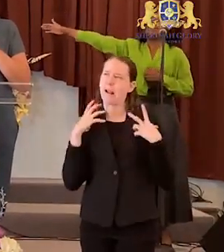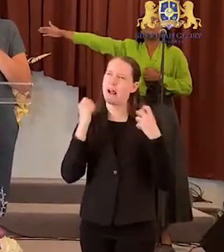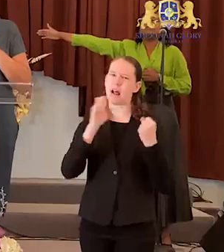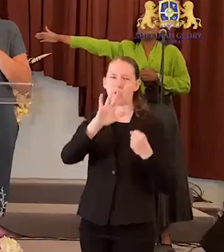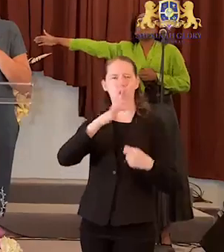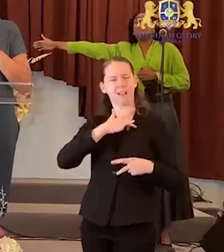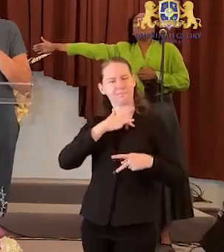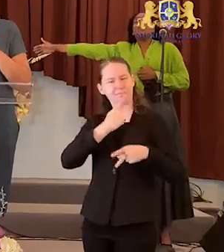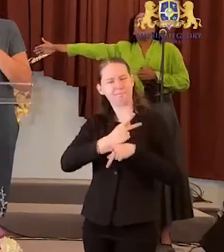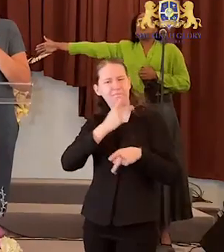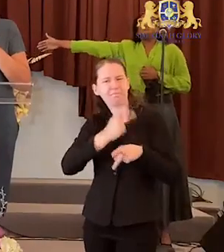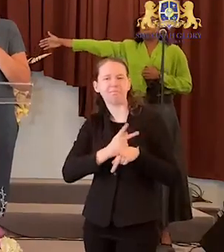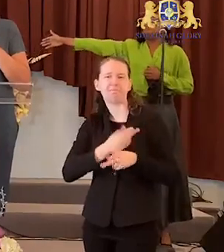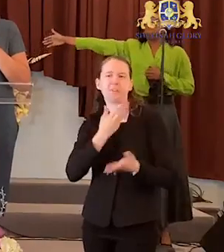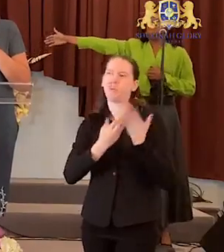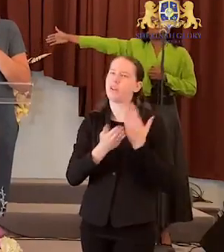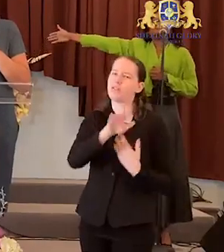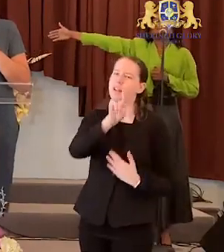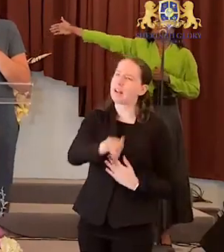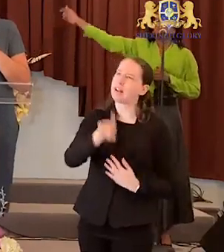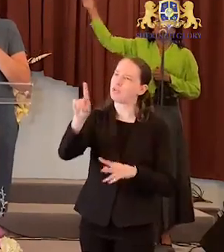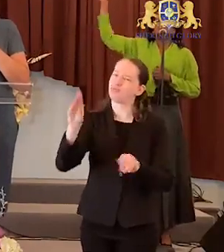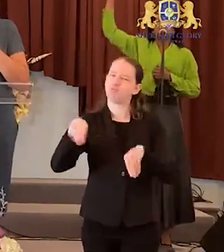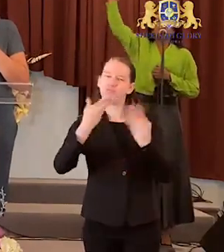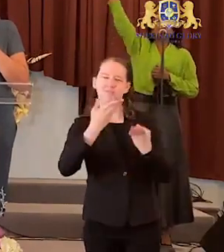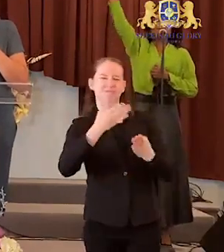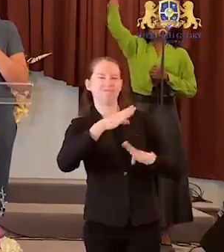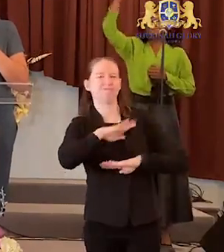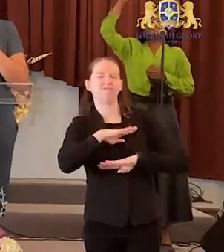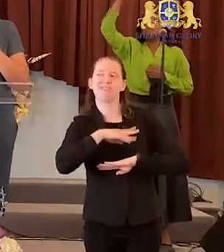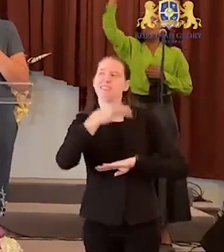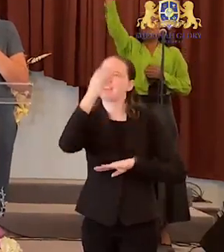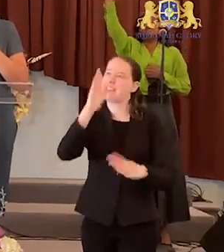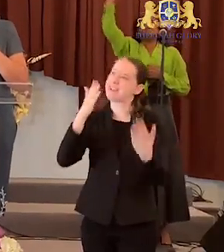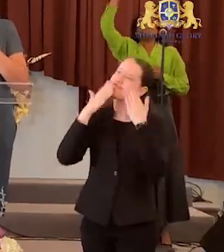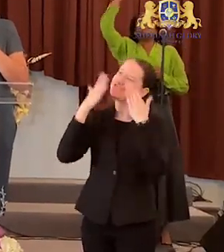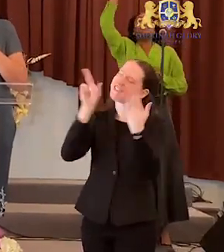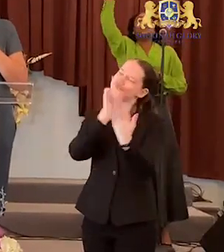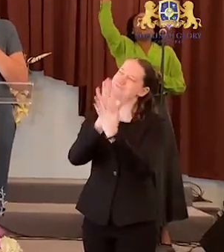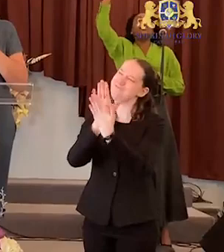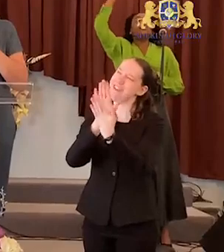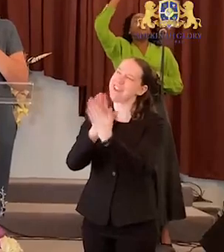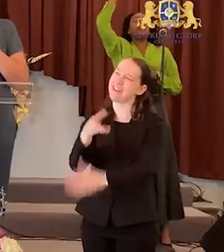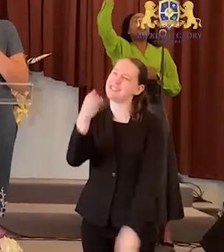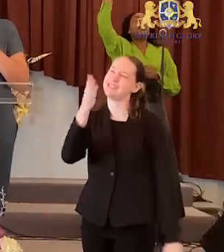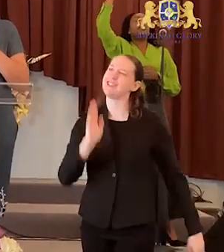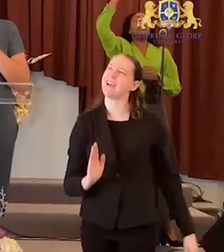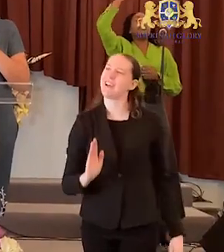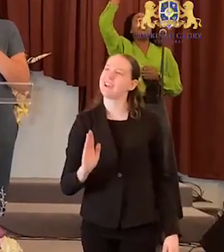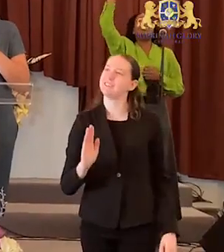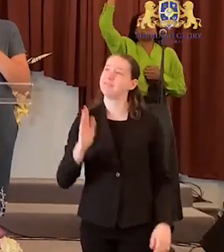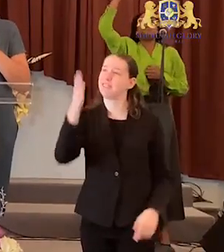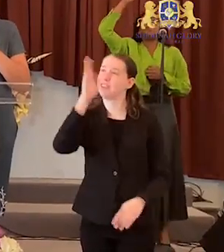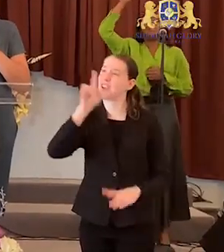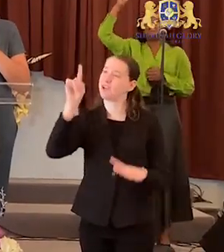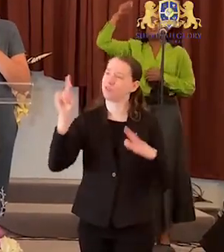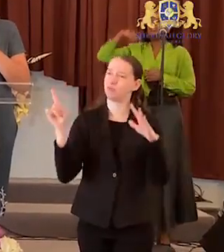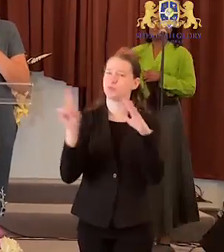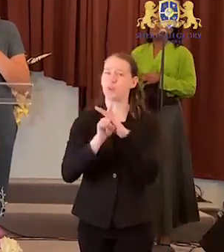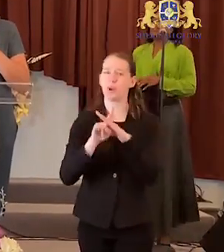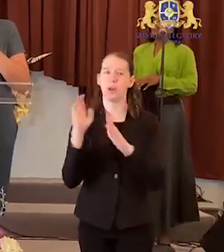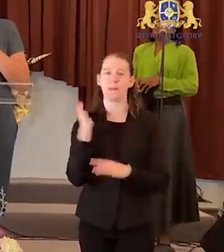at their needs, oh God. Oh God, we just thank you. We praise you on today, God. God, be in the midst as the speaker on